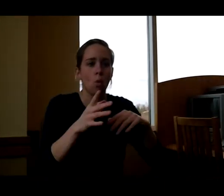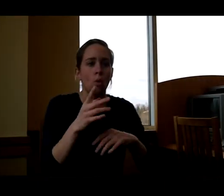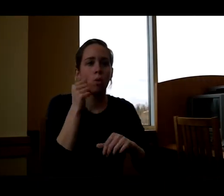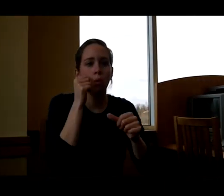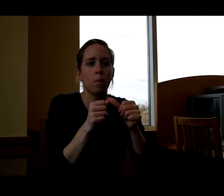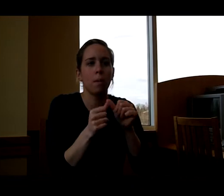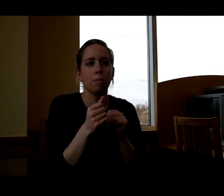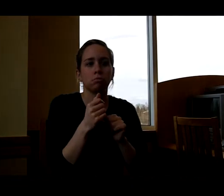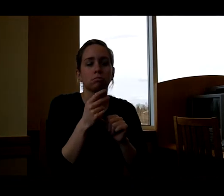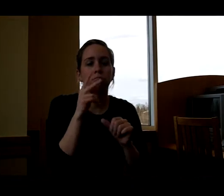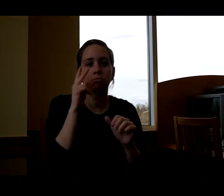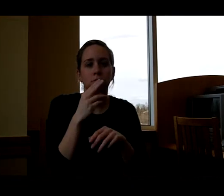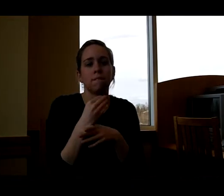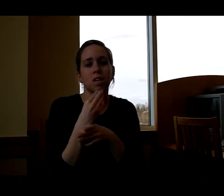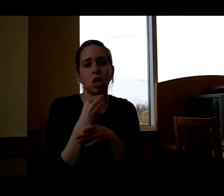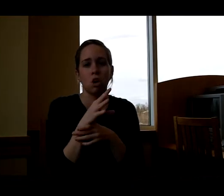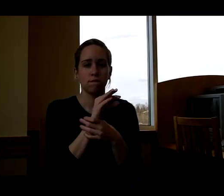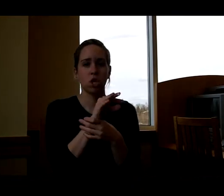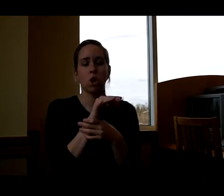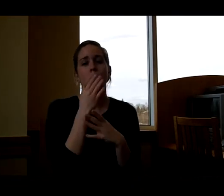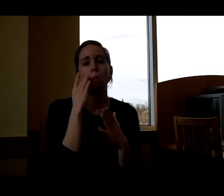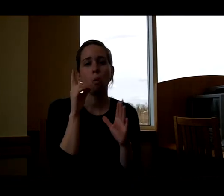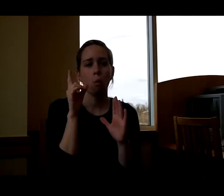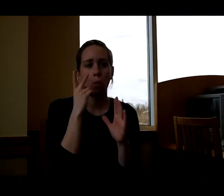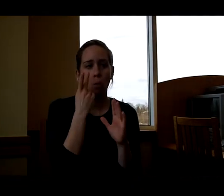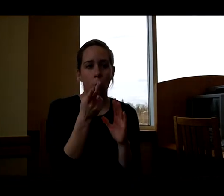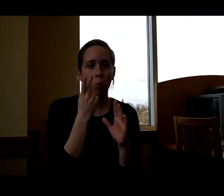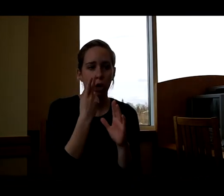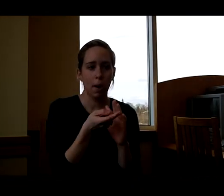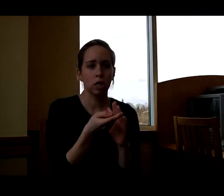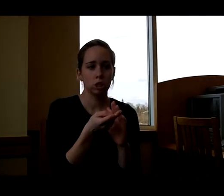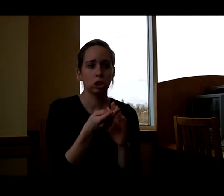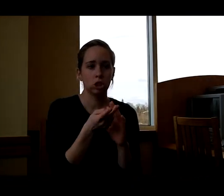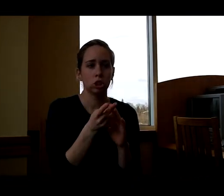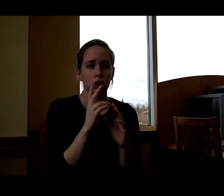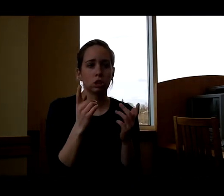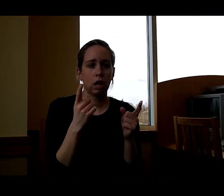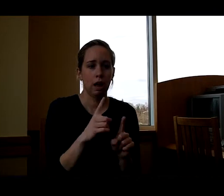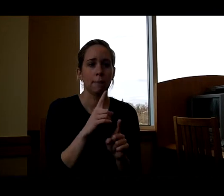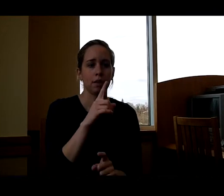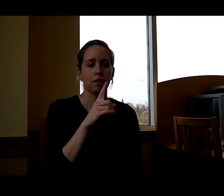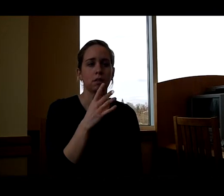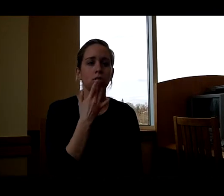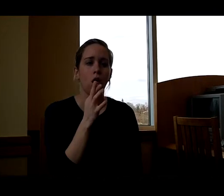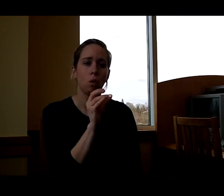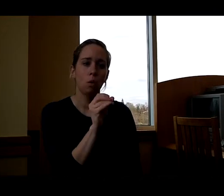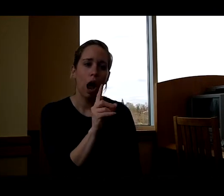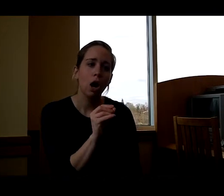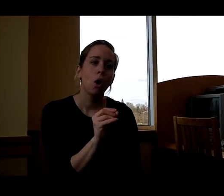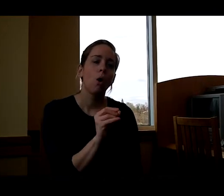last Saturday, talking about those canyons and things up in Colorado, and that tourist attraction over in England, where they